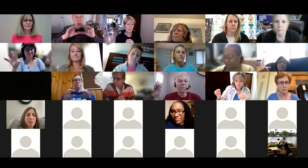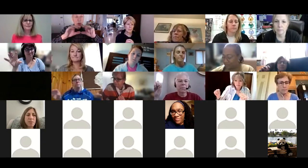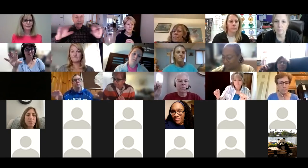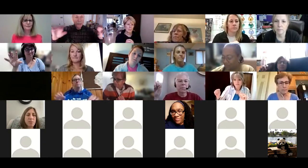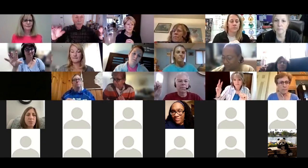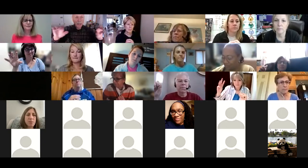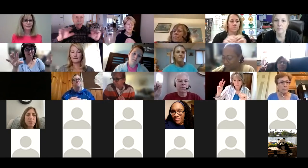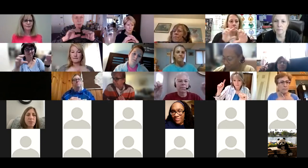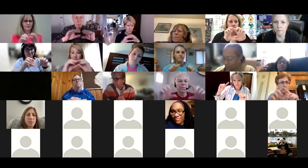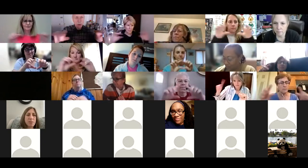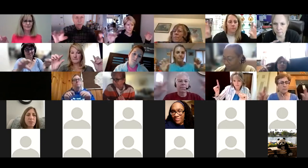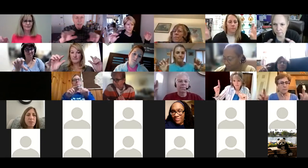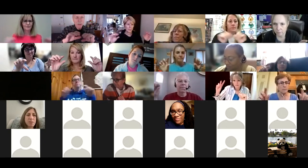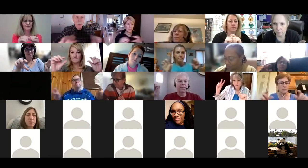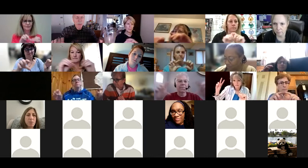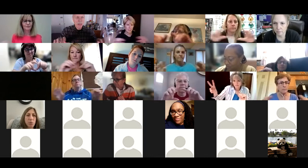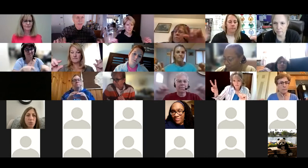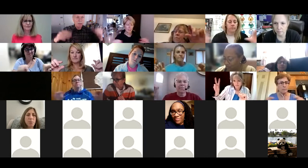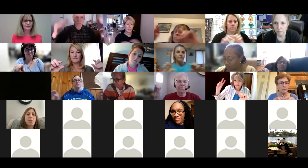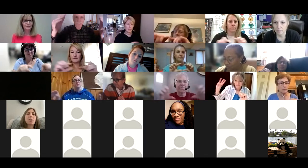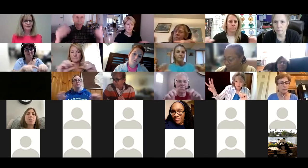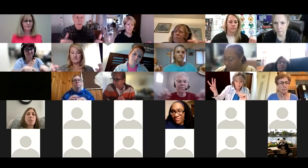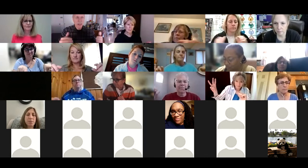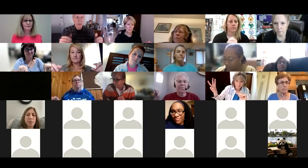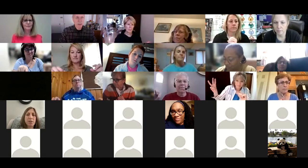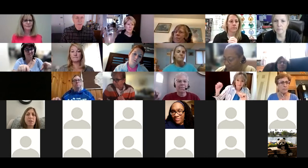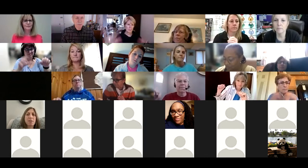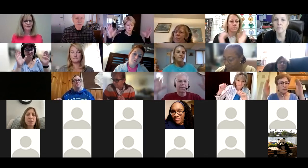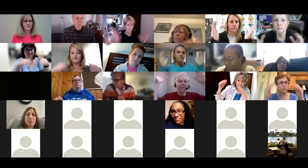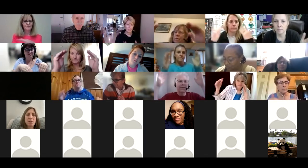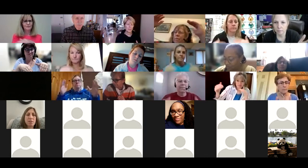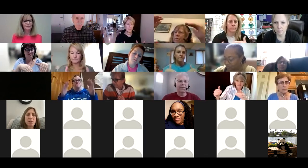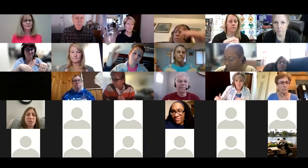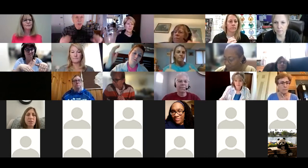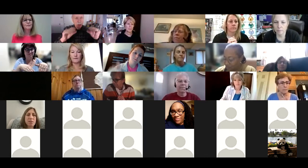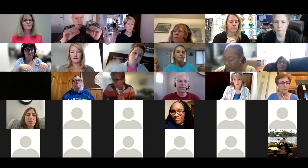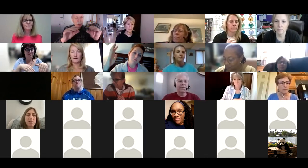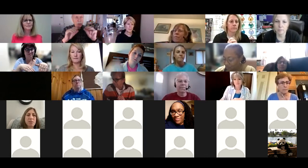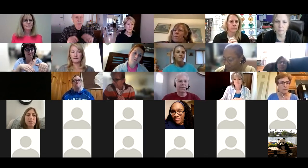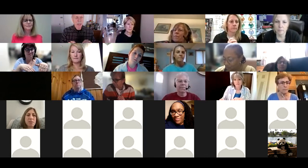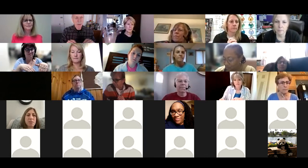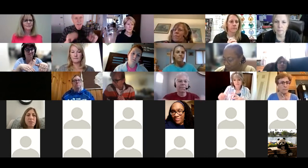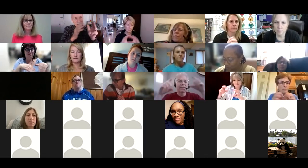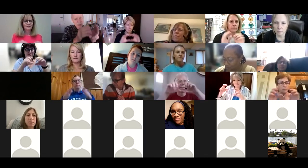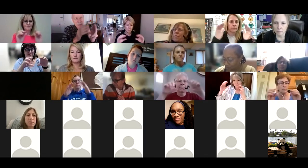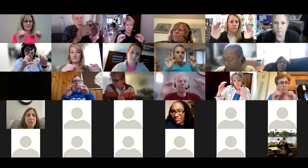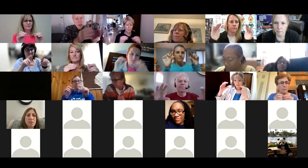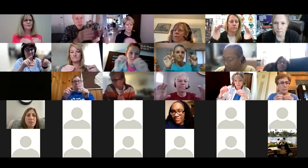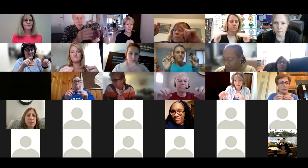Green body, blue body, red body follows logically. Look at the triple whammy. See what the subject